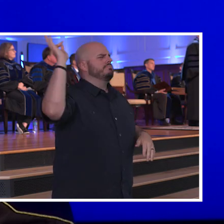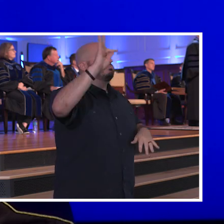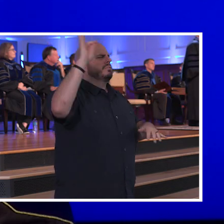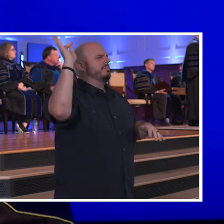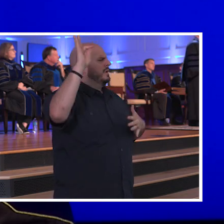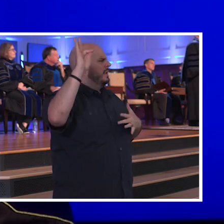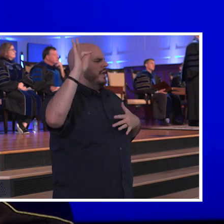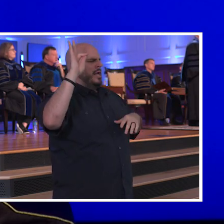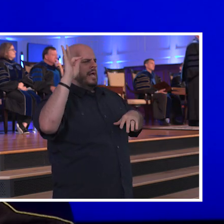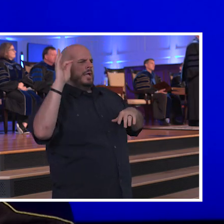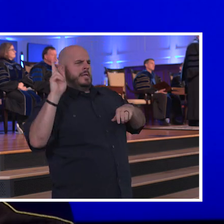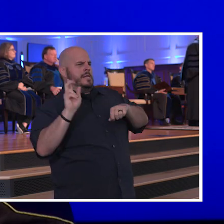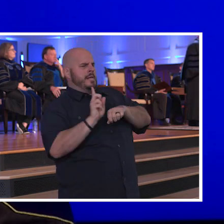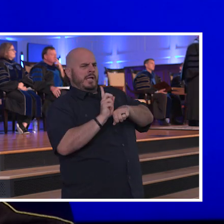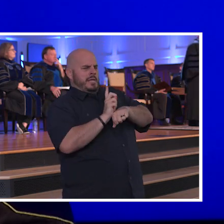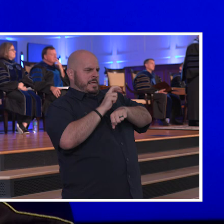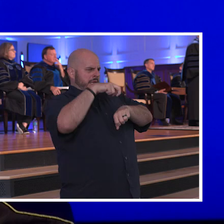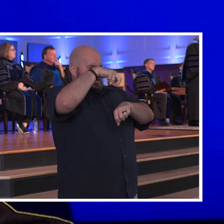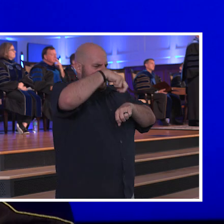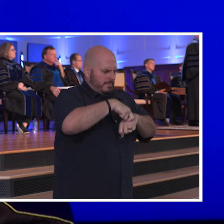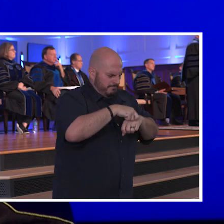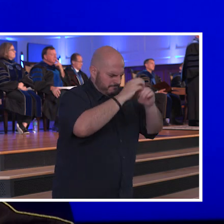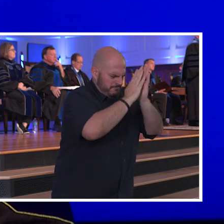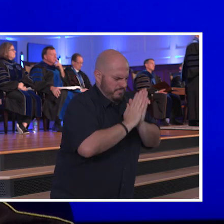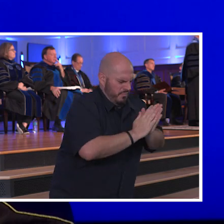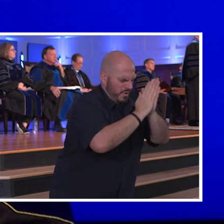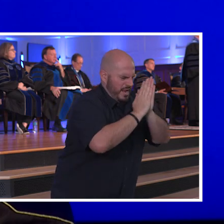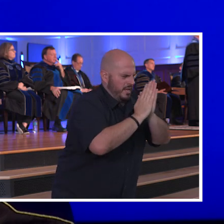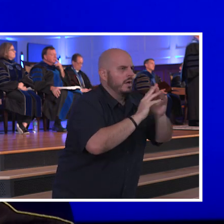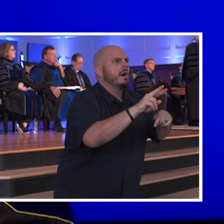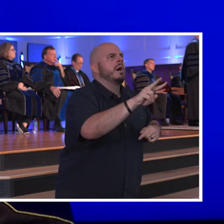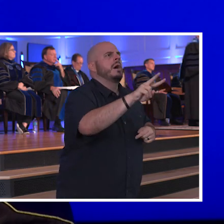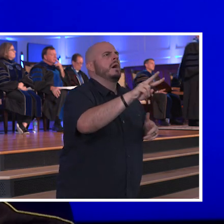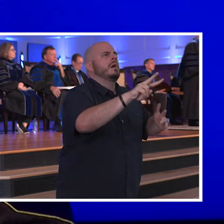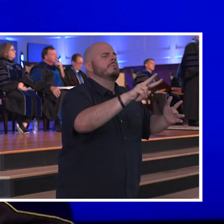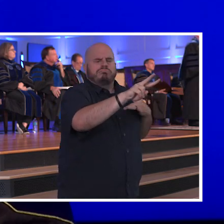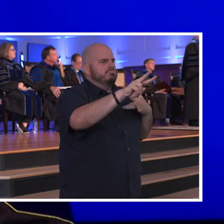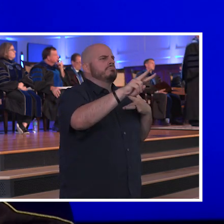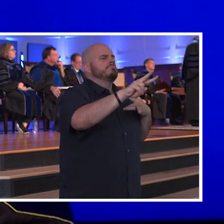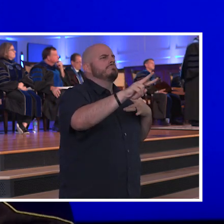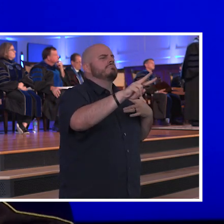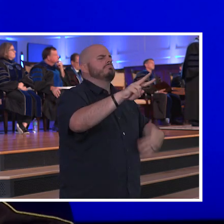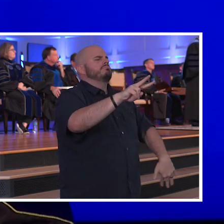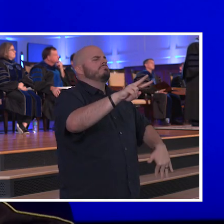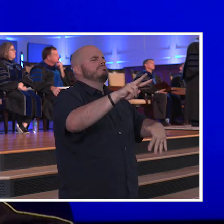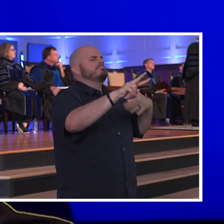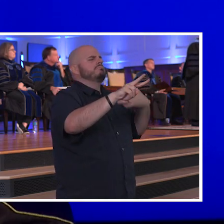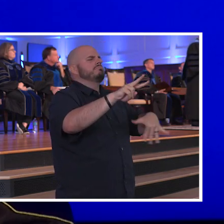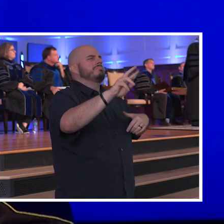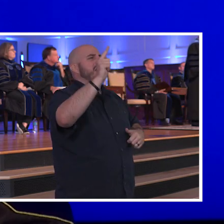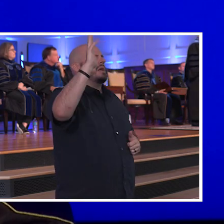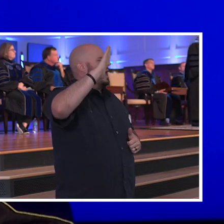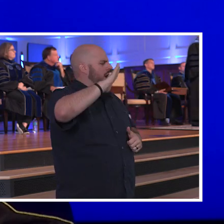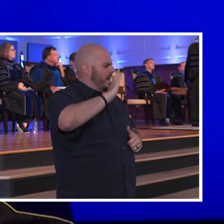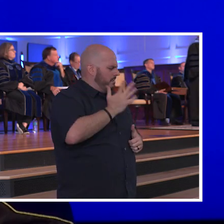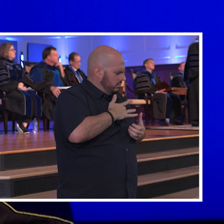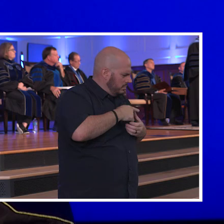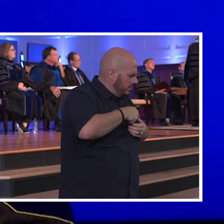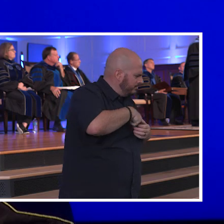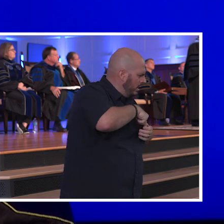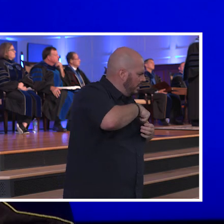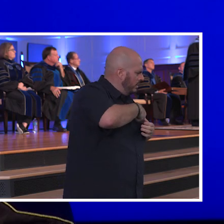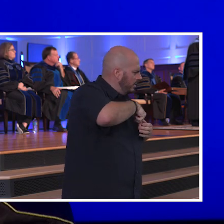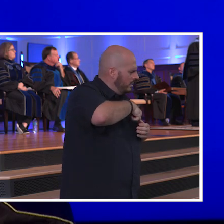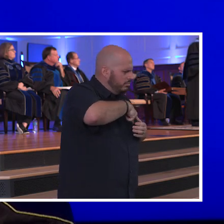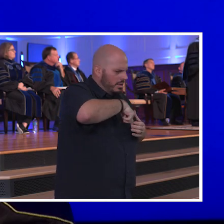single time they gathered for worship. And God began to do a work in her heart at that particular time. In fact,